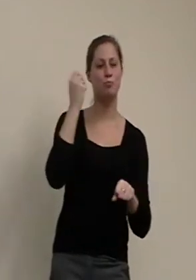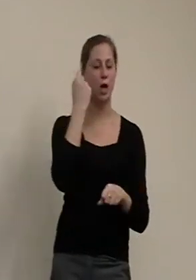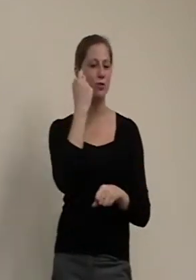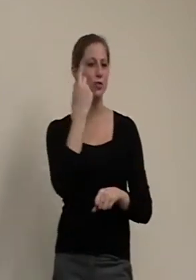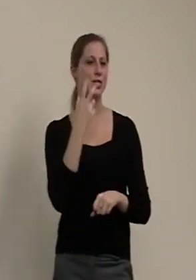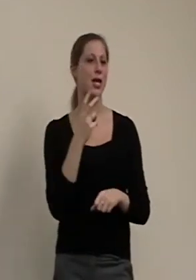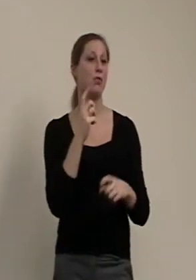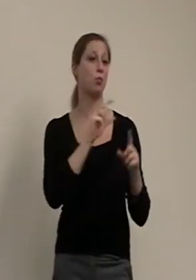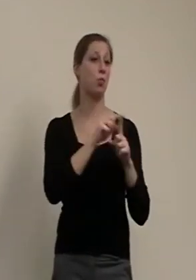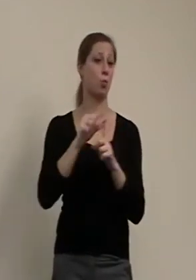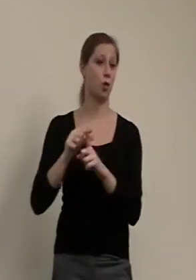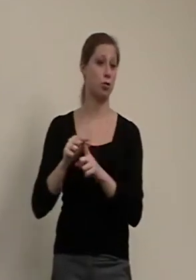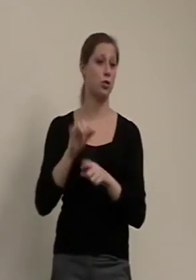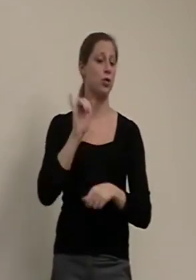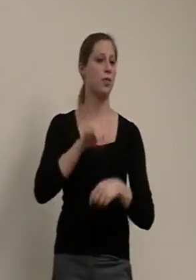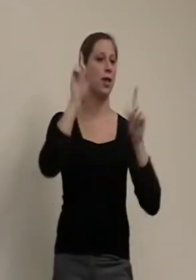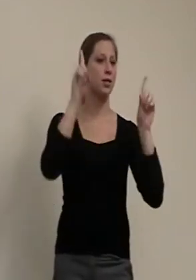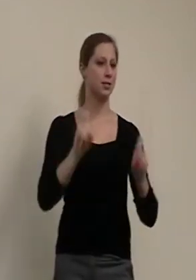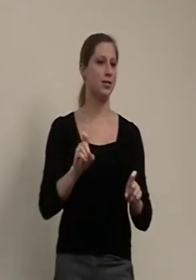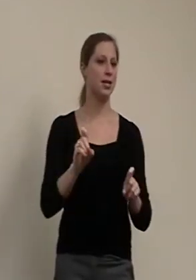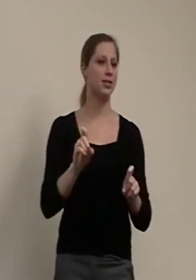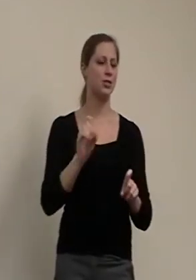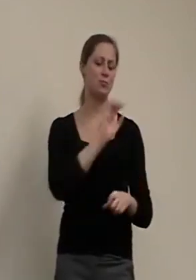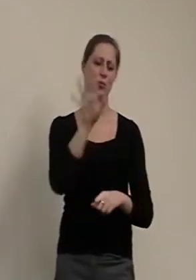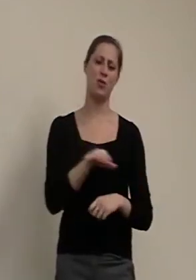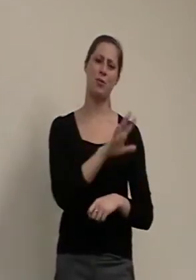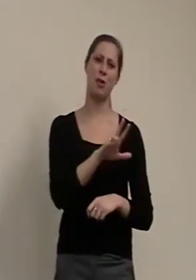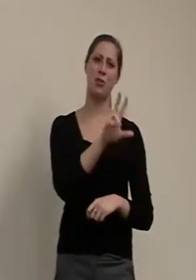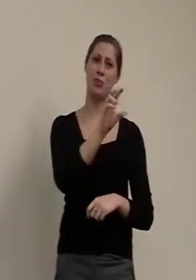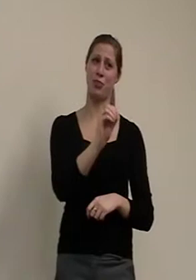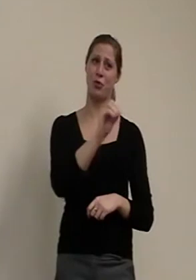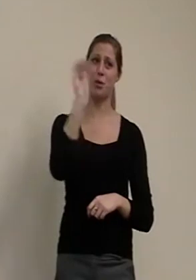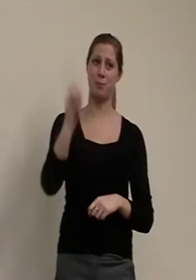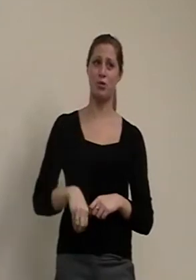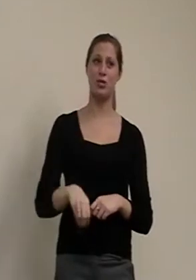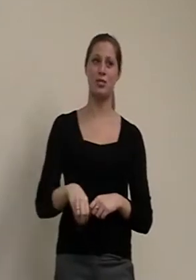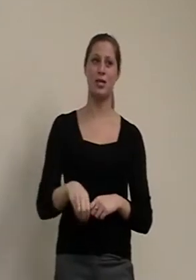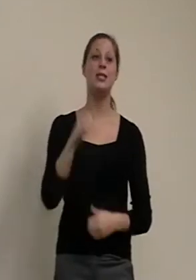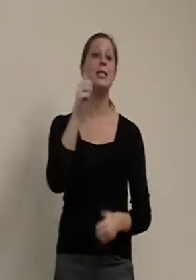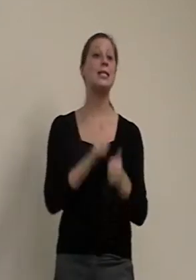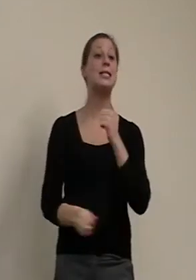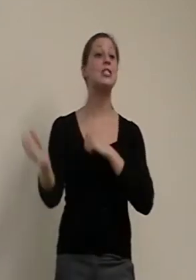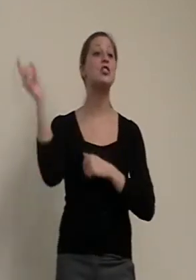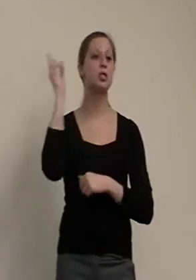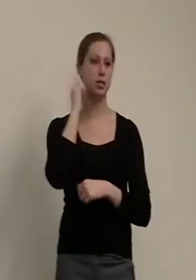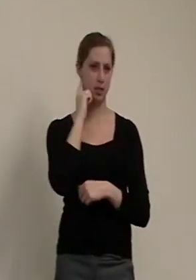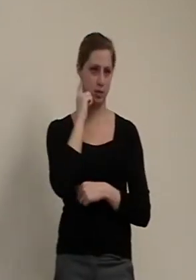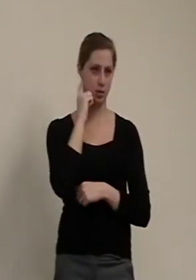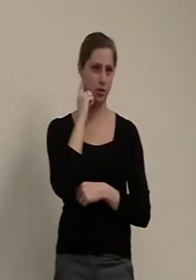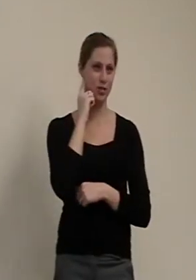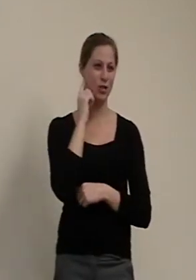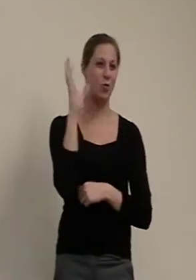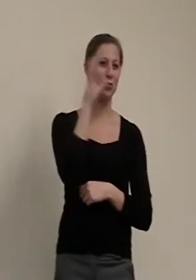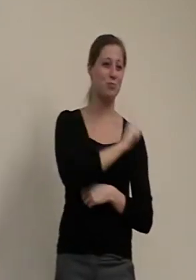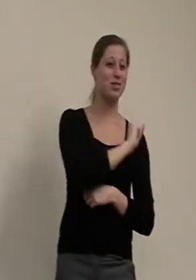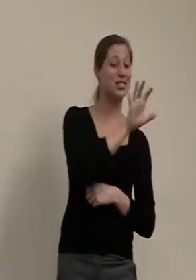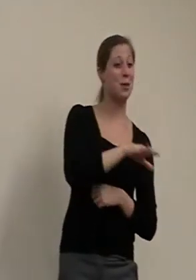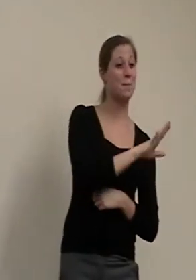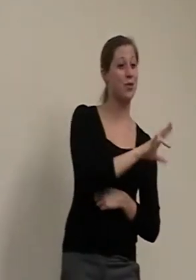got about 30% correct in each ear, which means you missed about 70% of the words. So